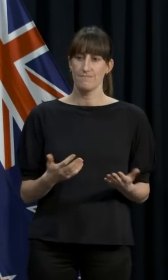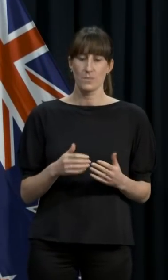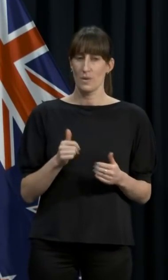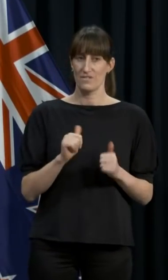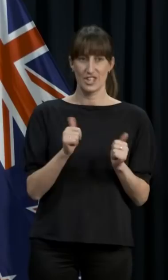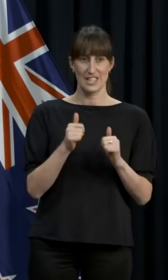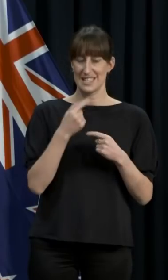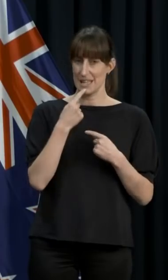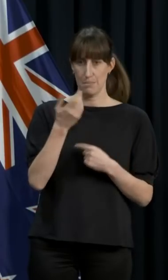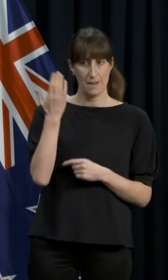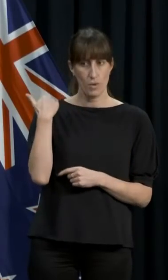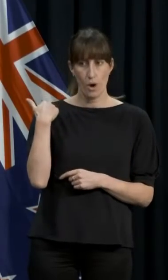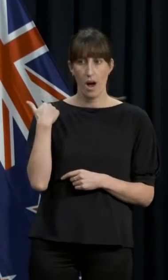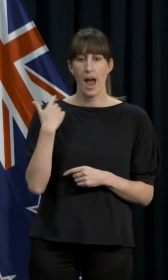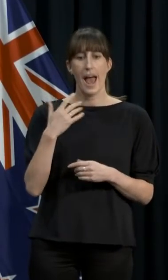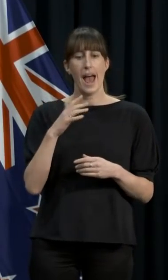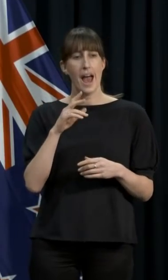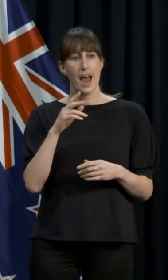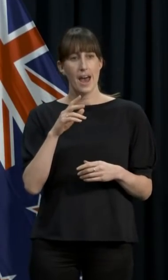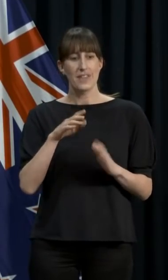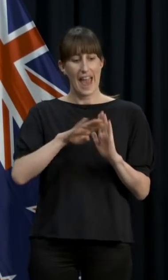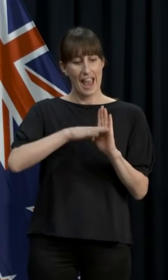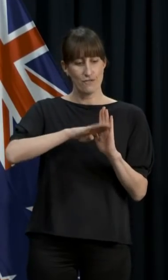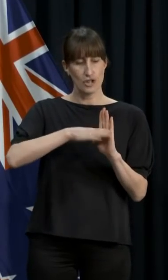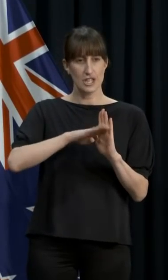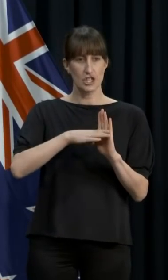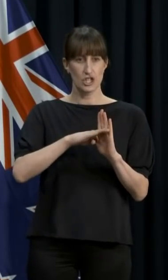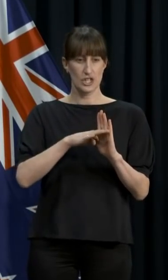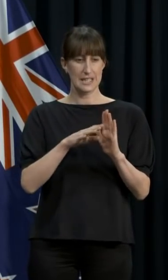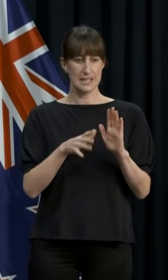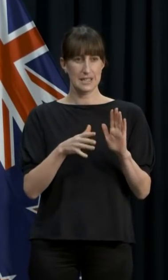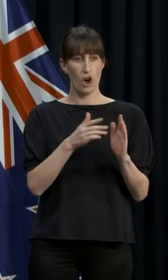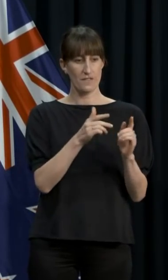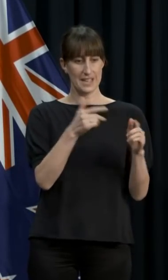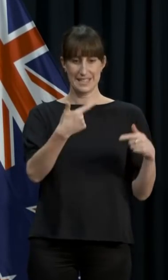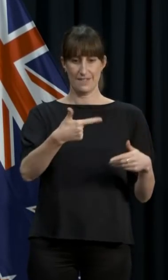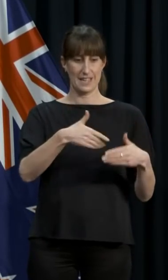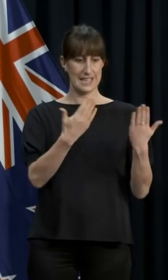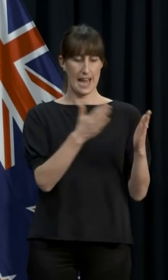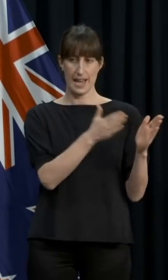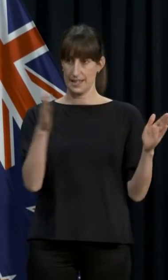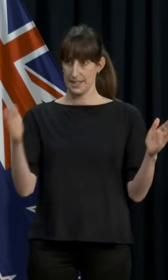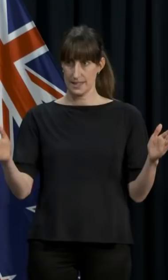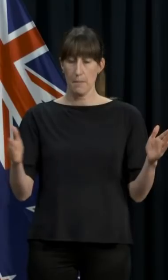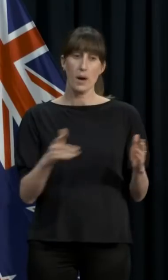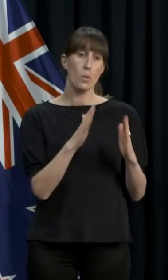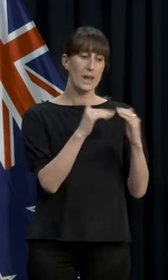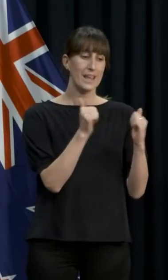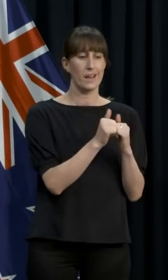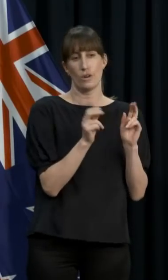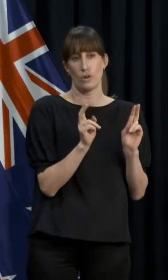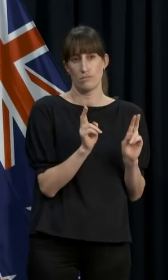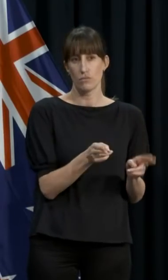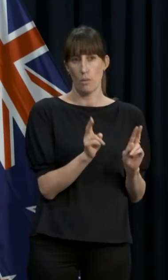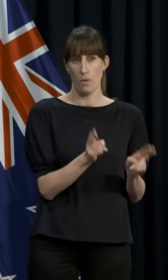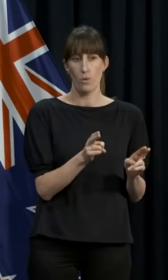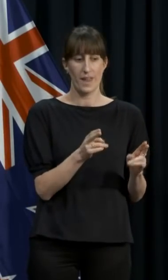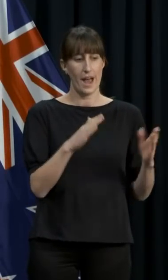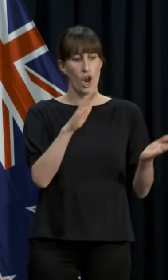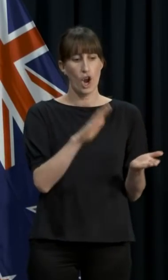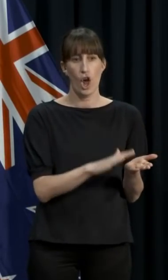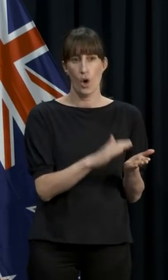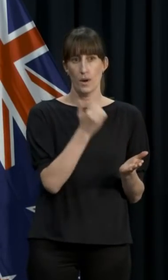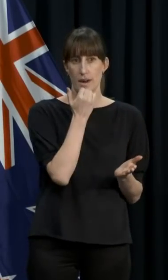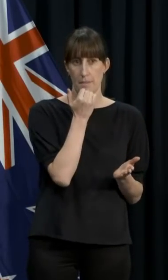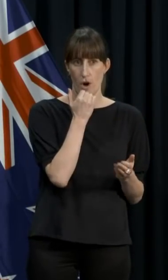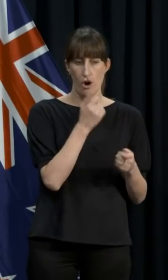we need to look at 7-day averages. We know that there's a lower testing rate during the weekends. That's been a part of the overall picture since we started doing COVID-19